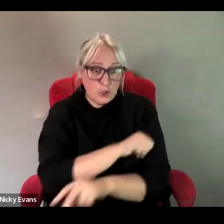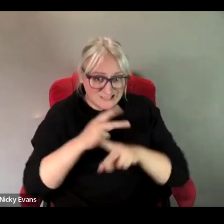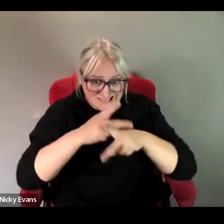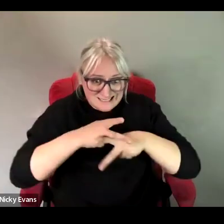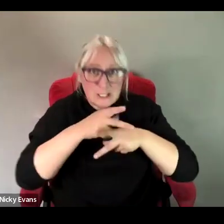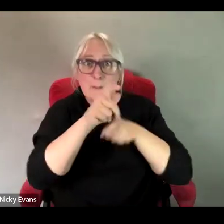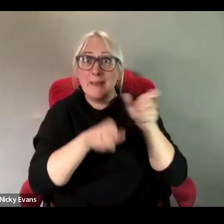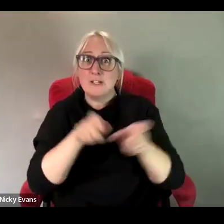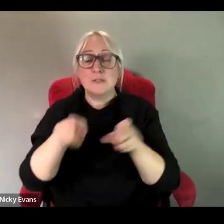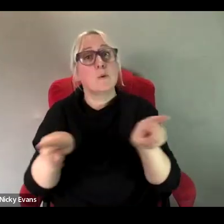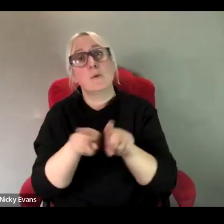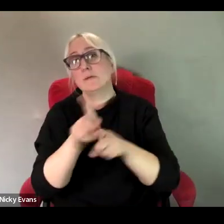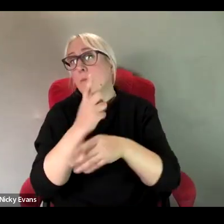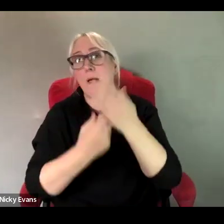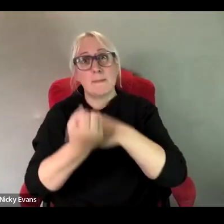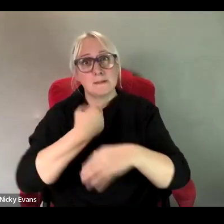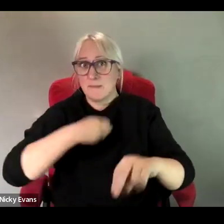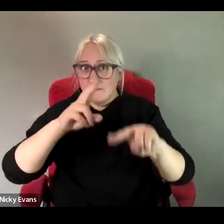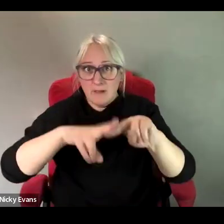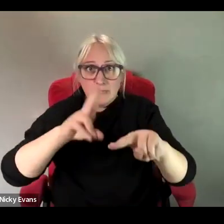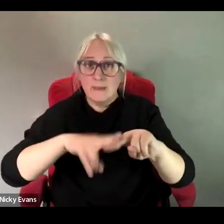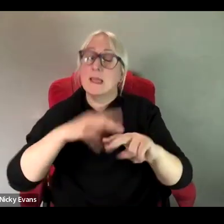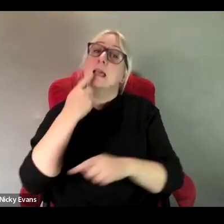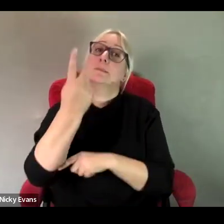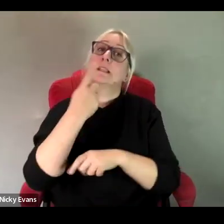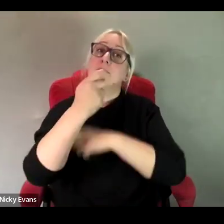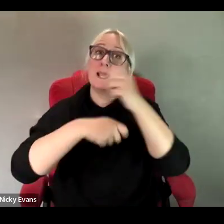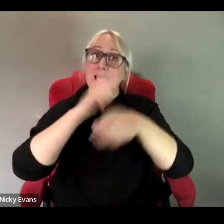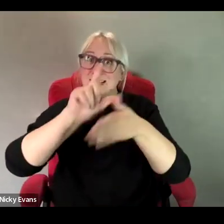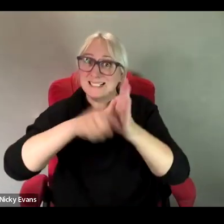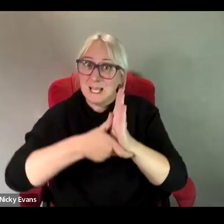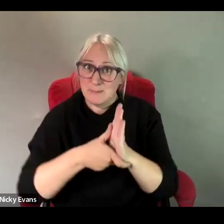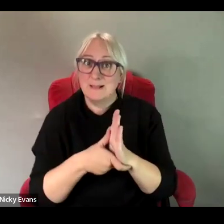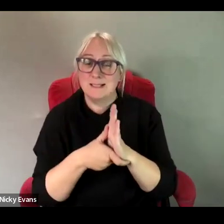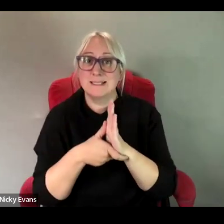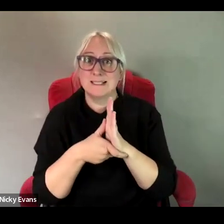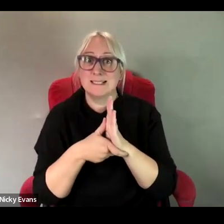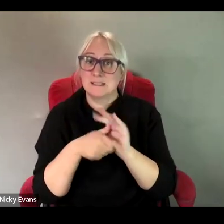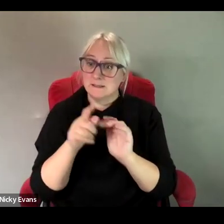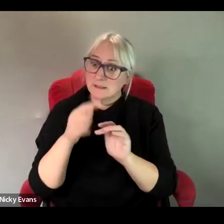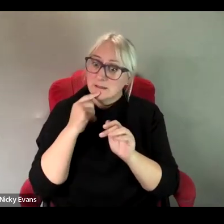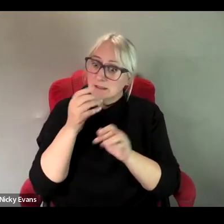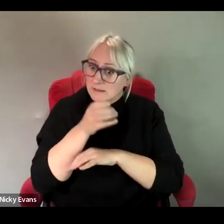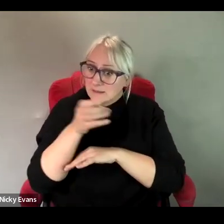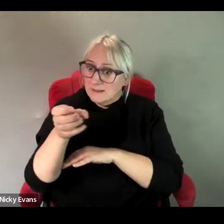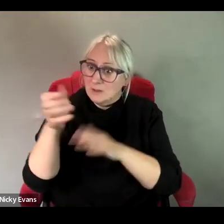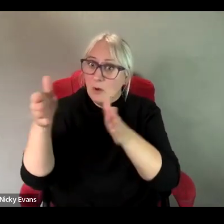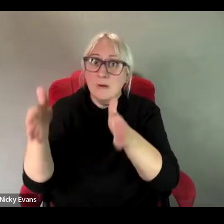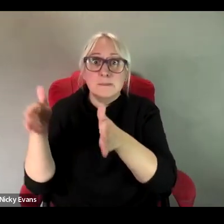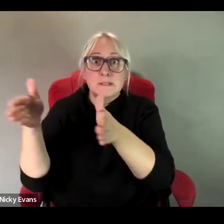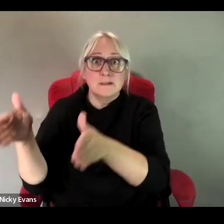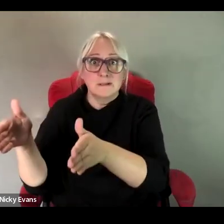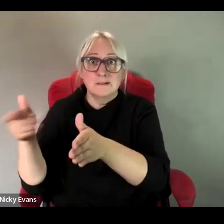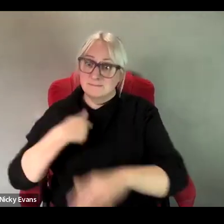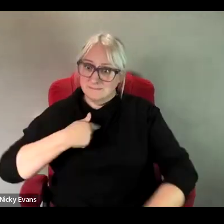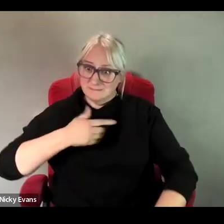what happened to my dear father. He became disabled, and he was in hospital on the Wirral. I wanted